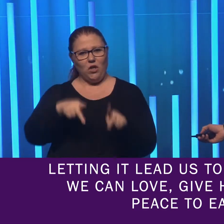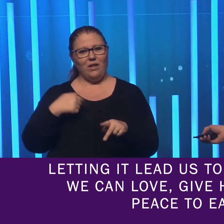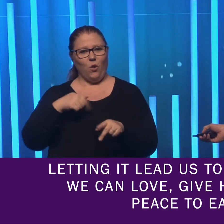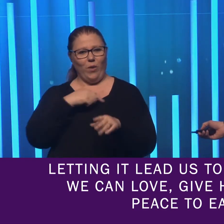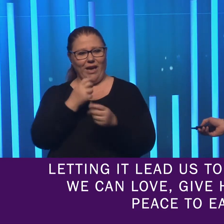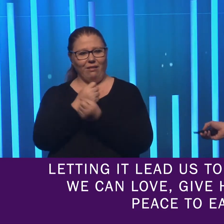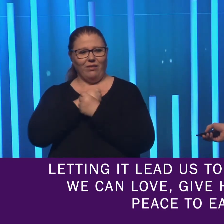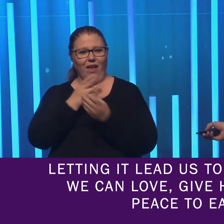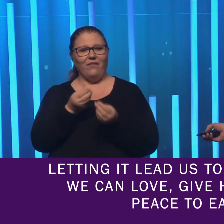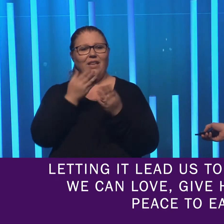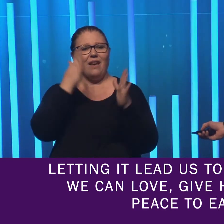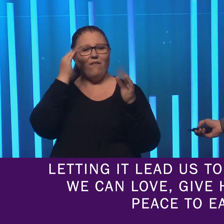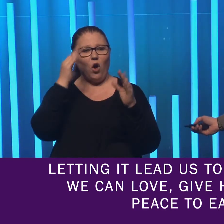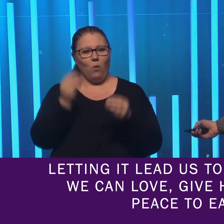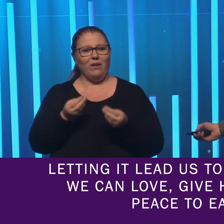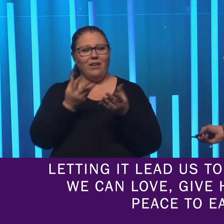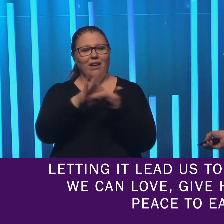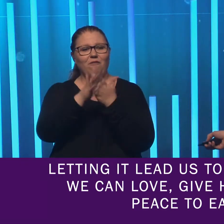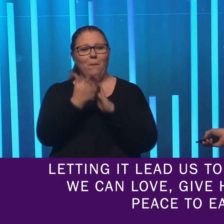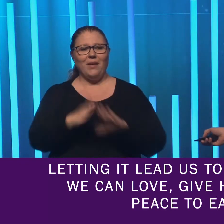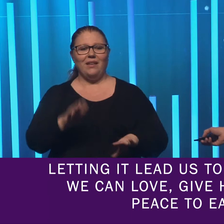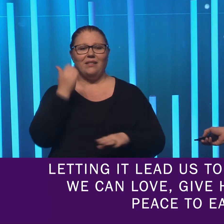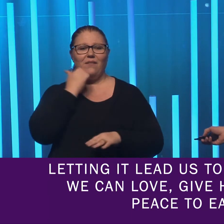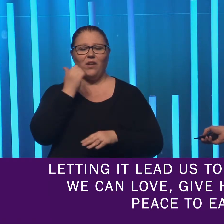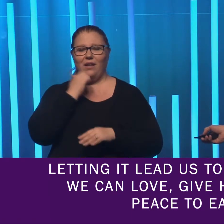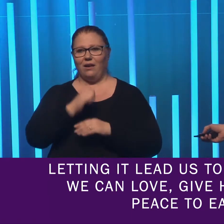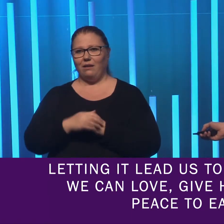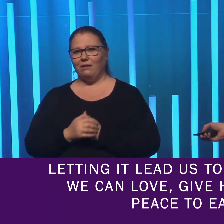hope, and bring peace to each day.